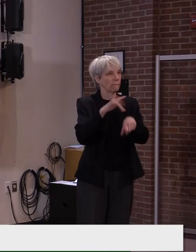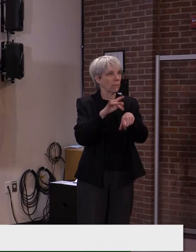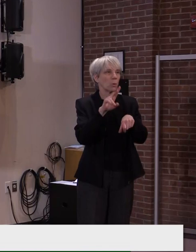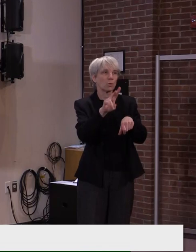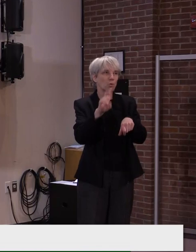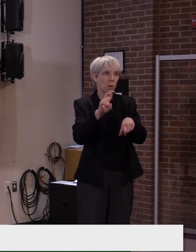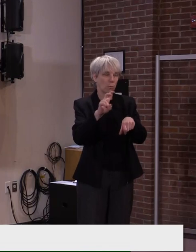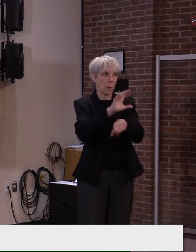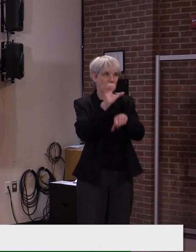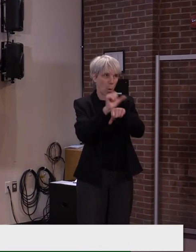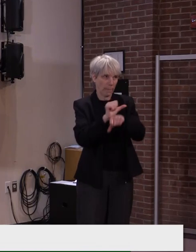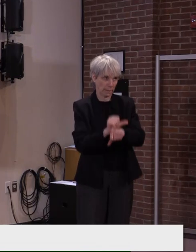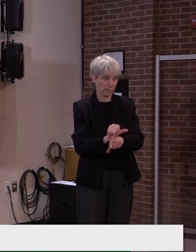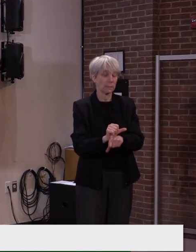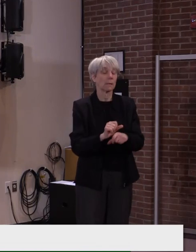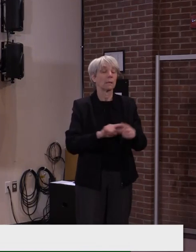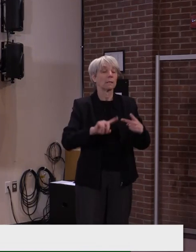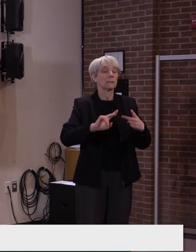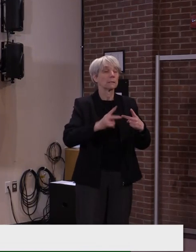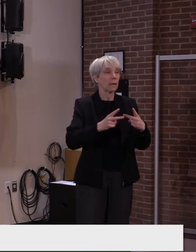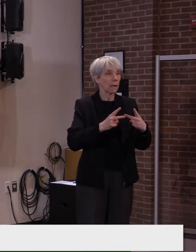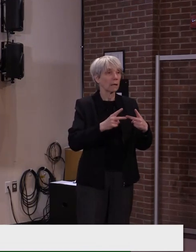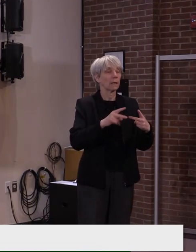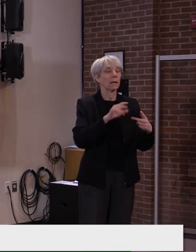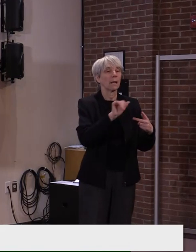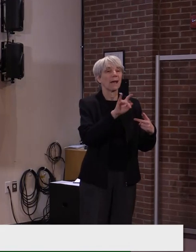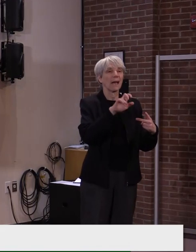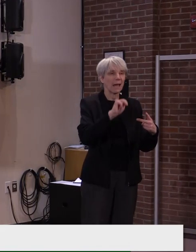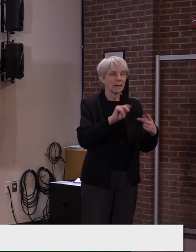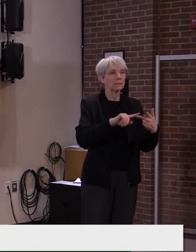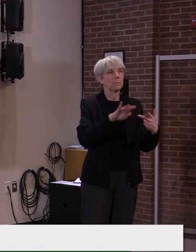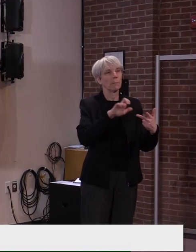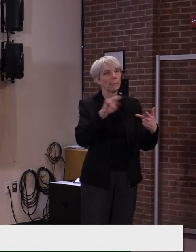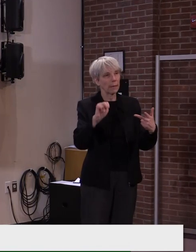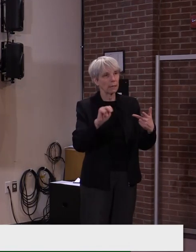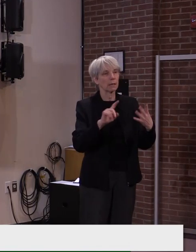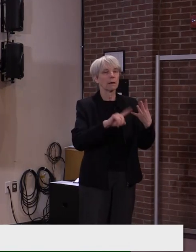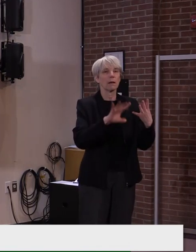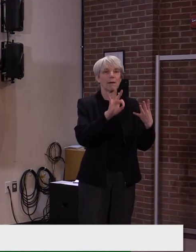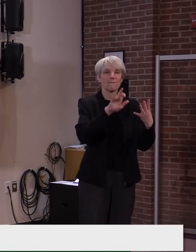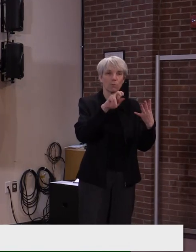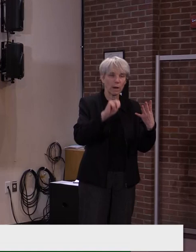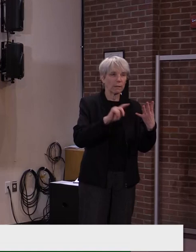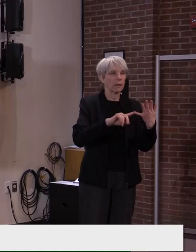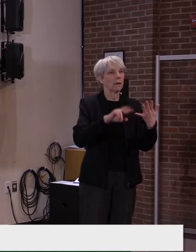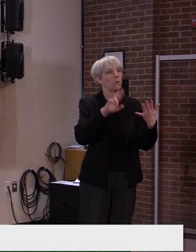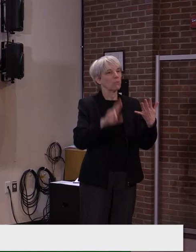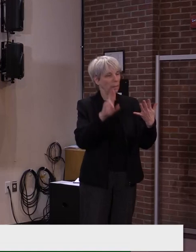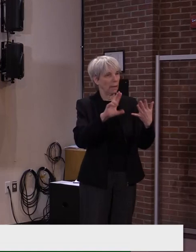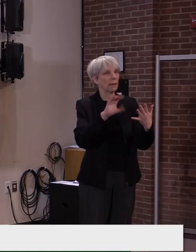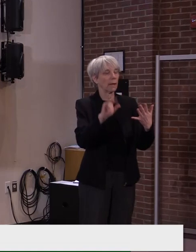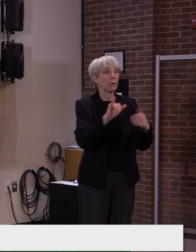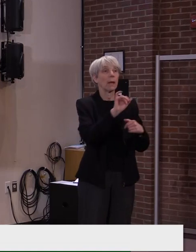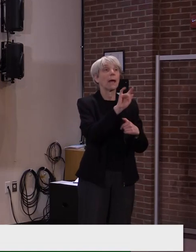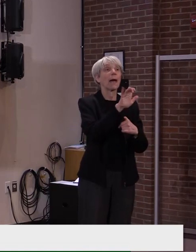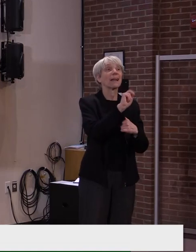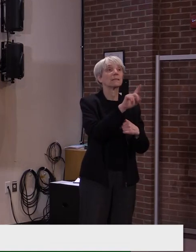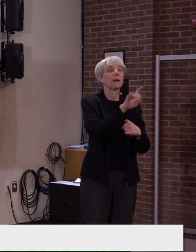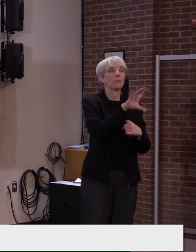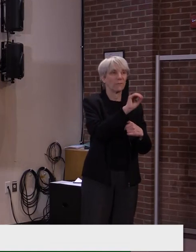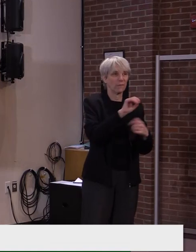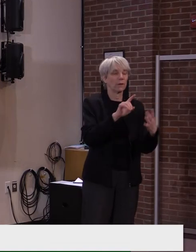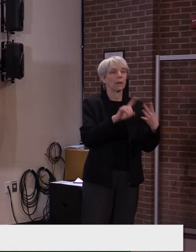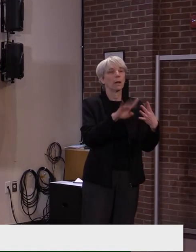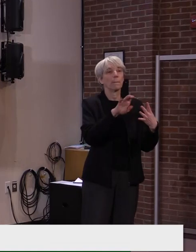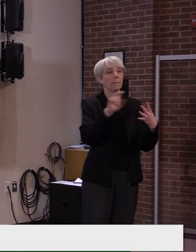added new pop-up clinics in Addison, Bennington, Franklin, and Rutland County. Addison County, 150 appointments.